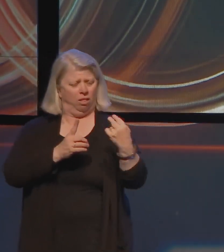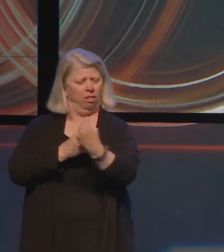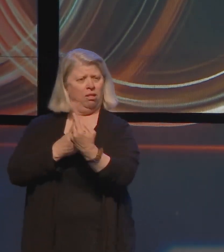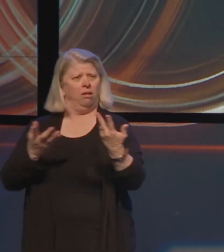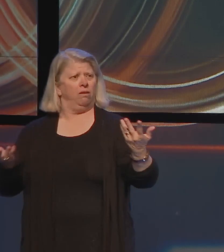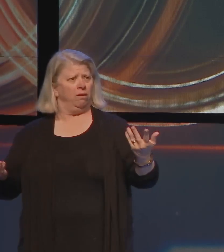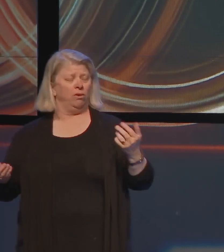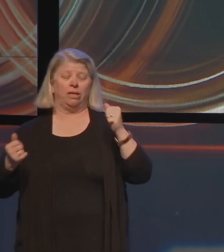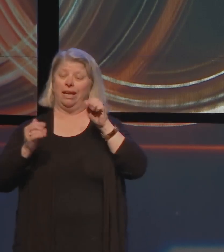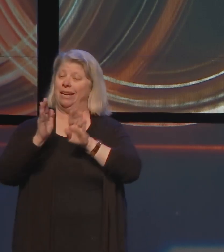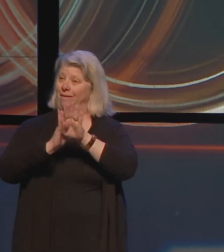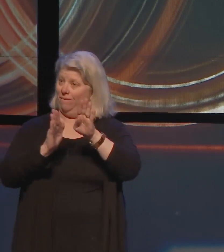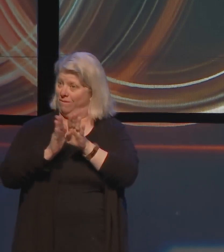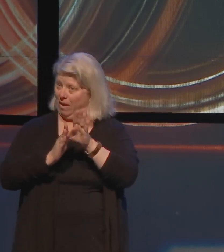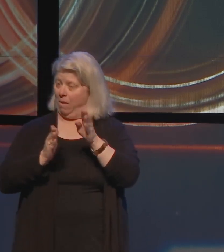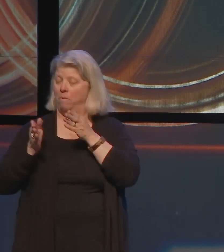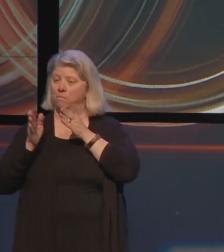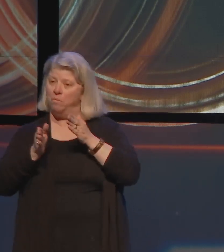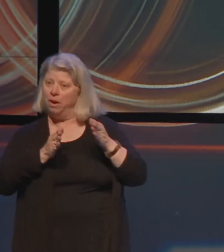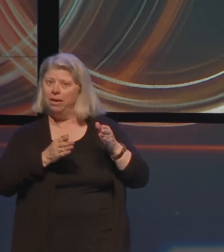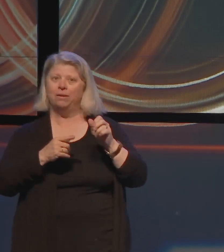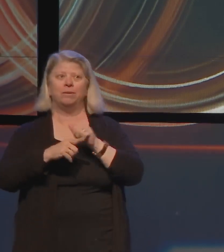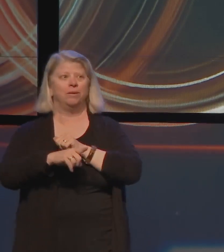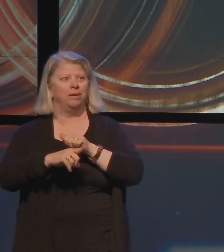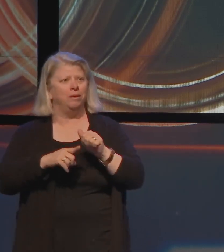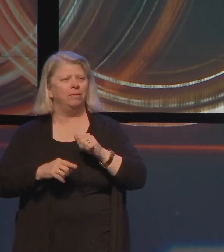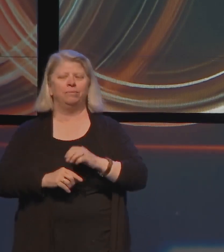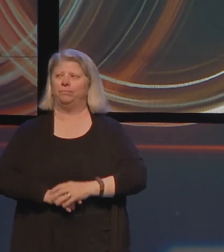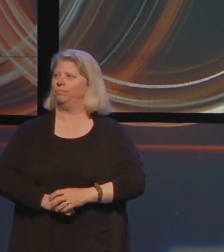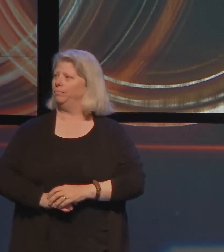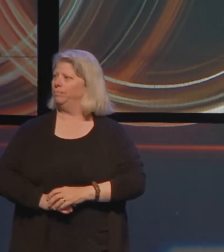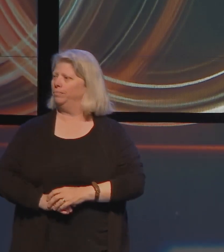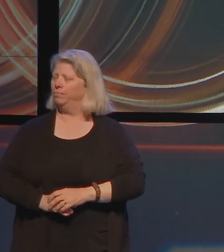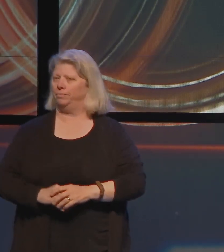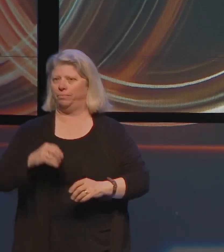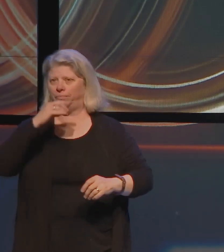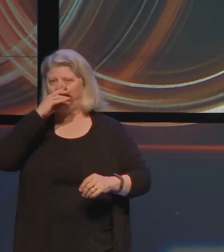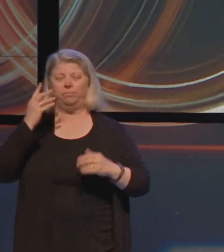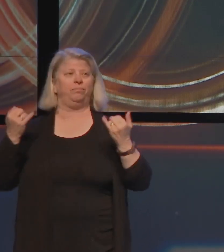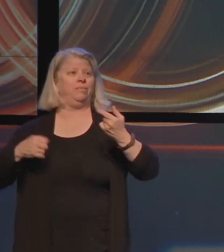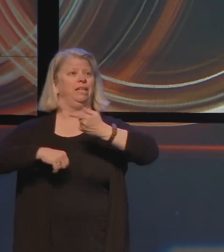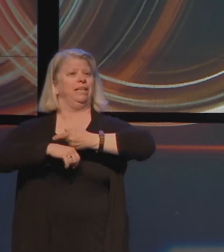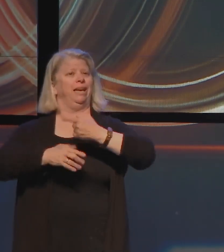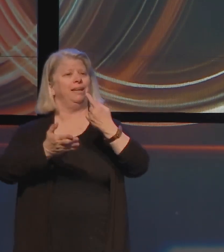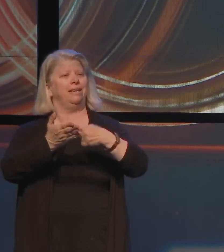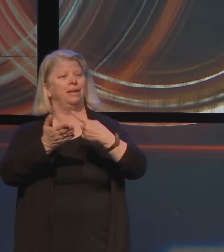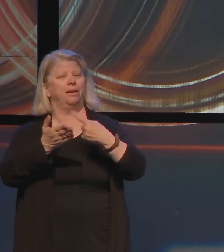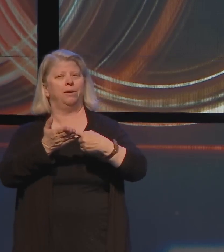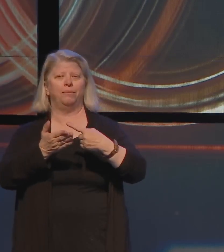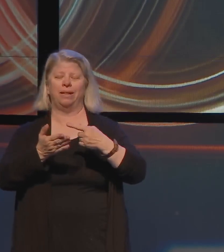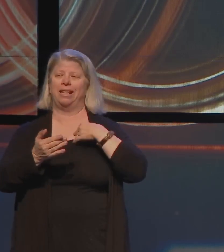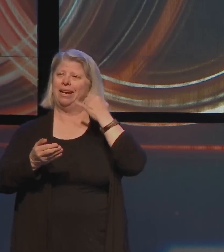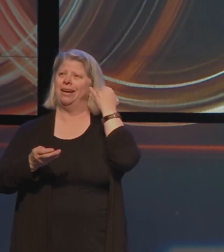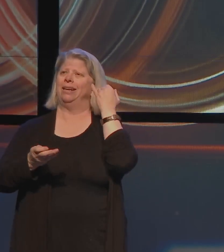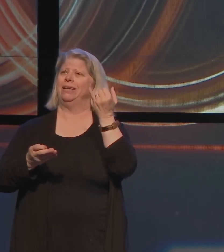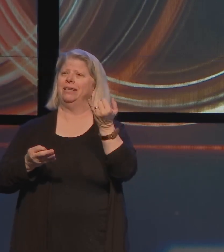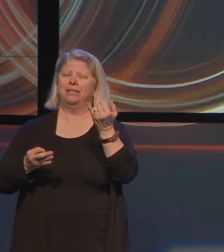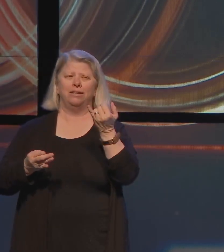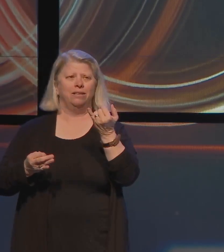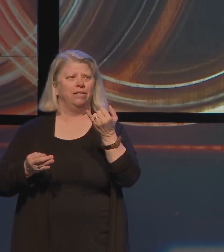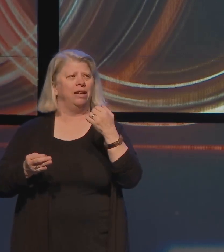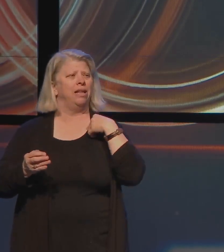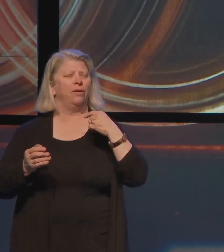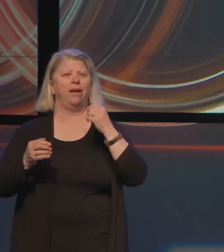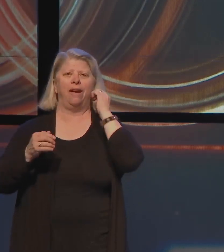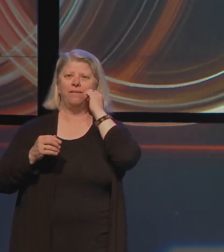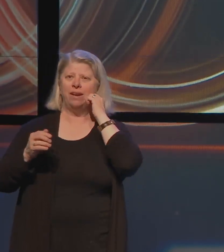you can develop tools and practices, okay? So today I want to talk about taking this idea and in your